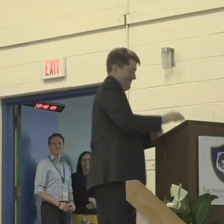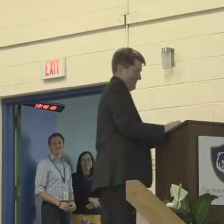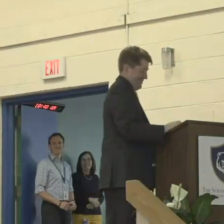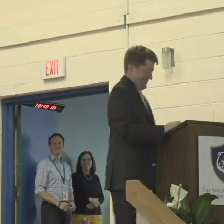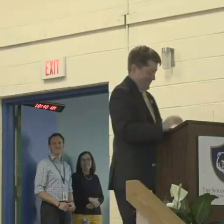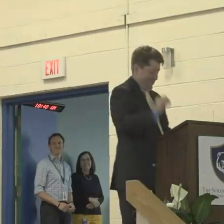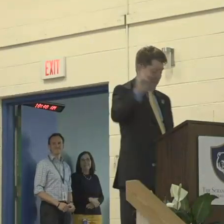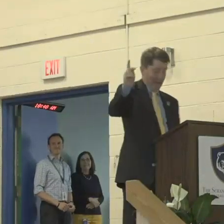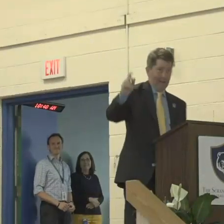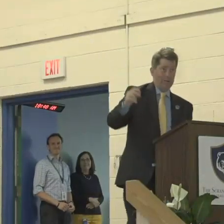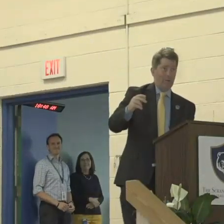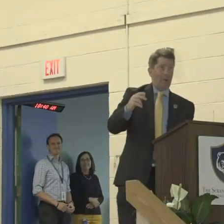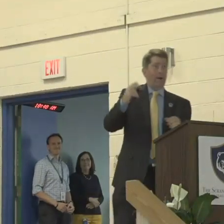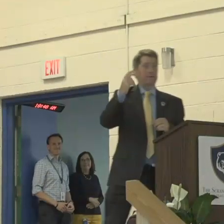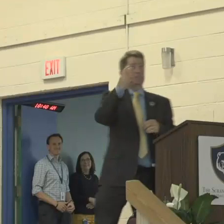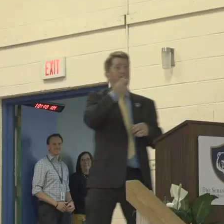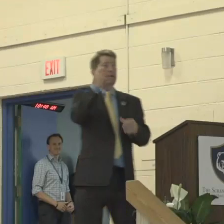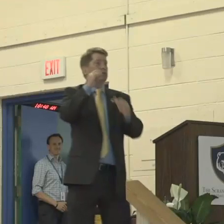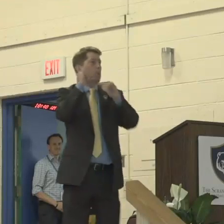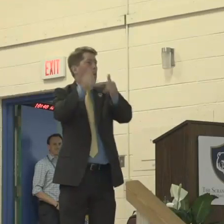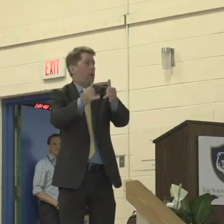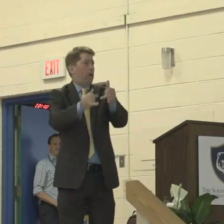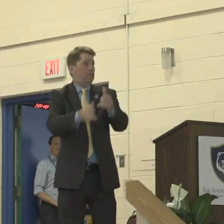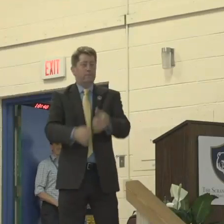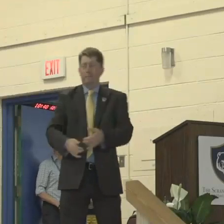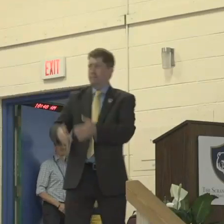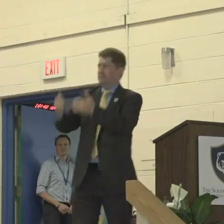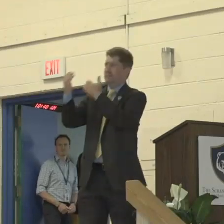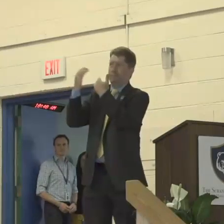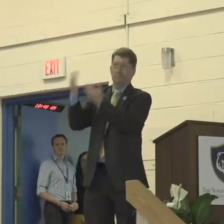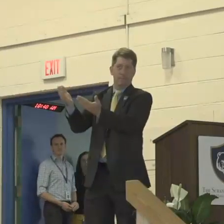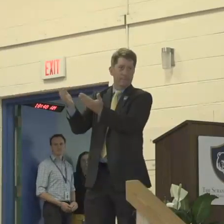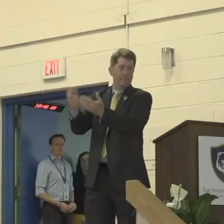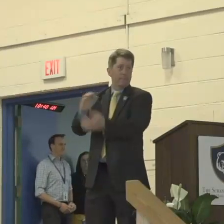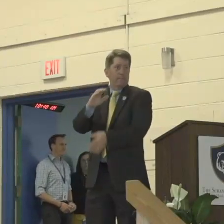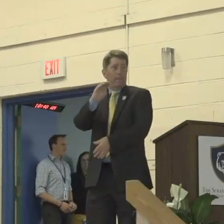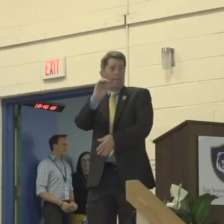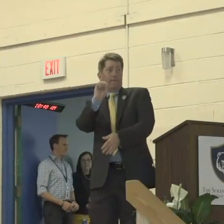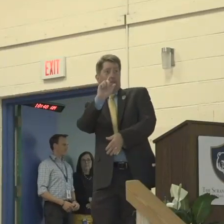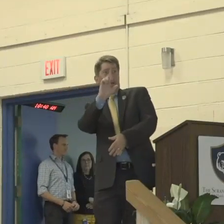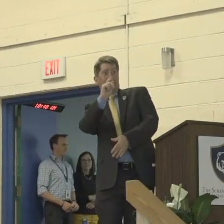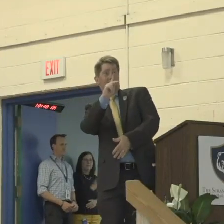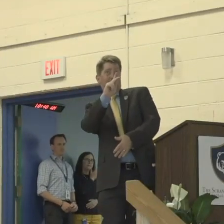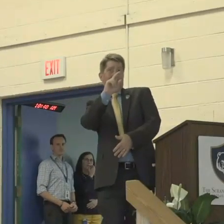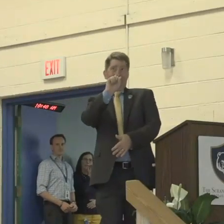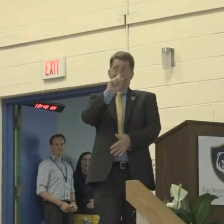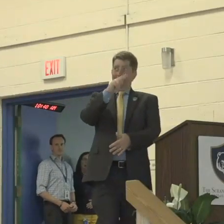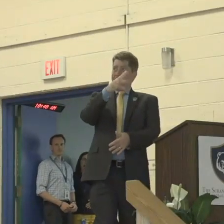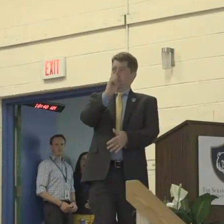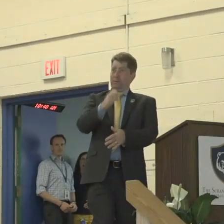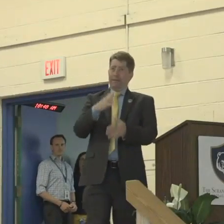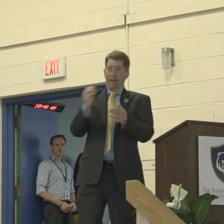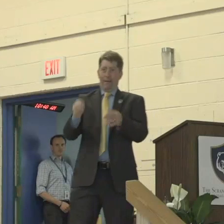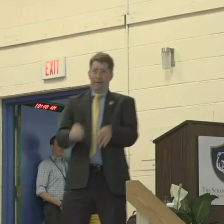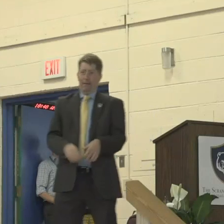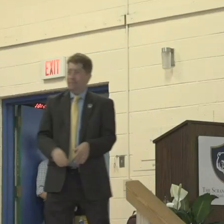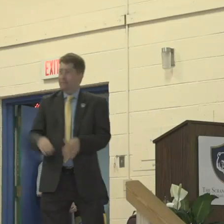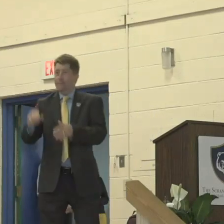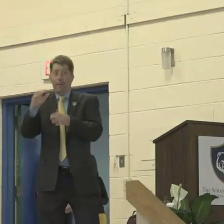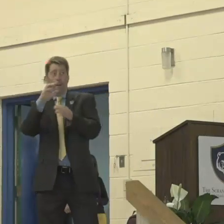Okay, so for our speech awards, we have Miss